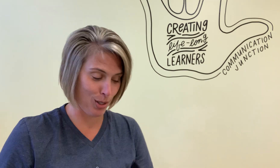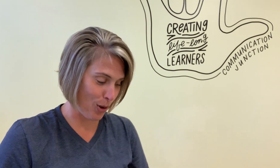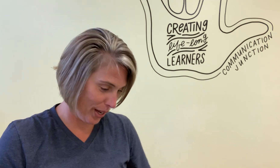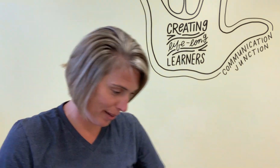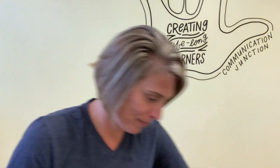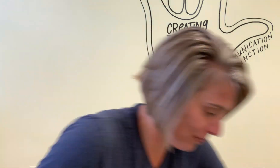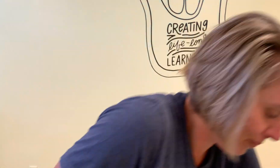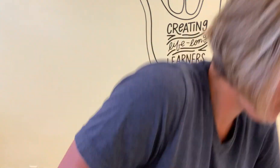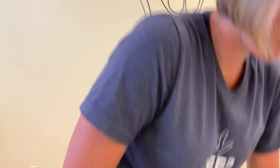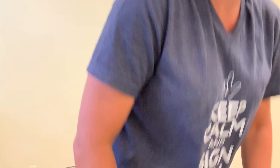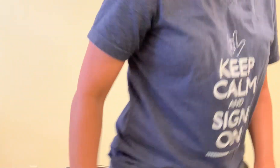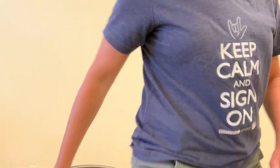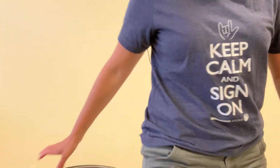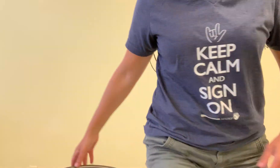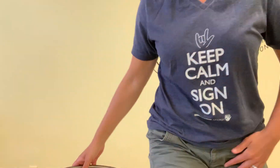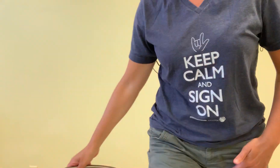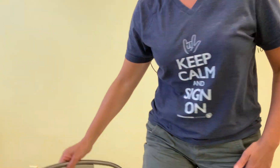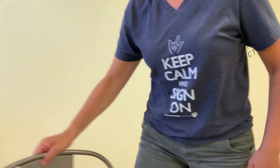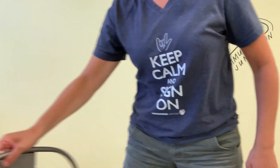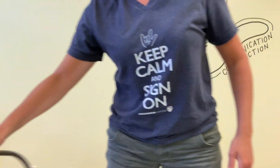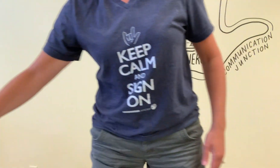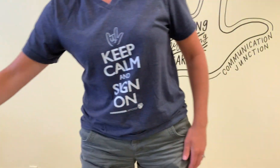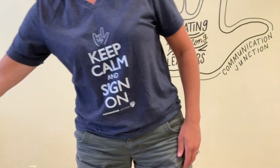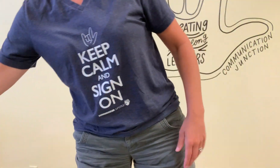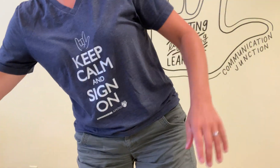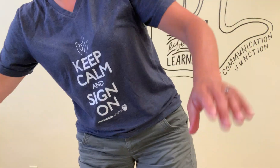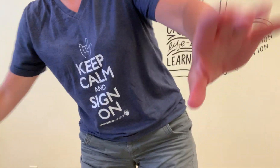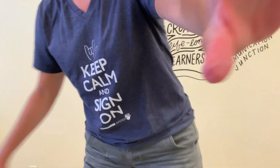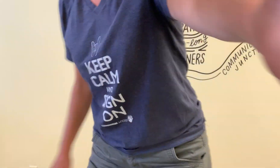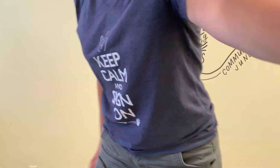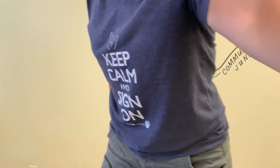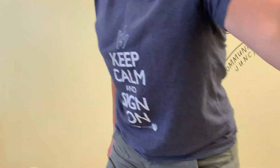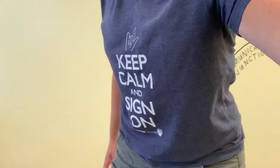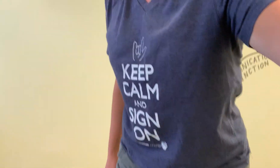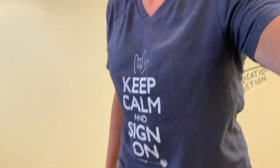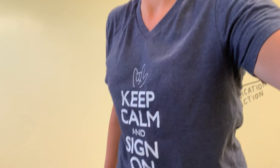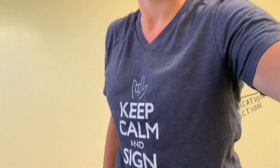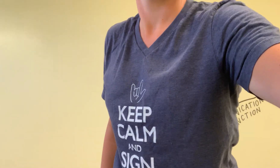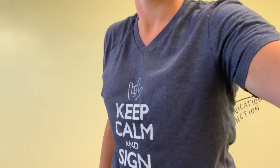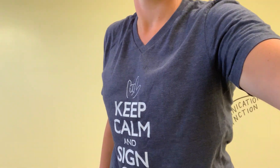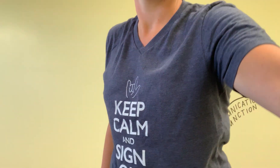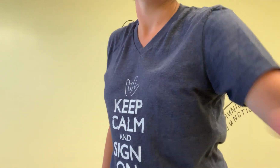Okay. Grab your bubbles and I'll grab mine.